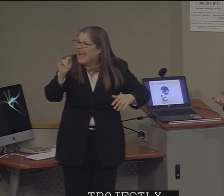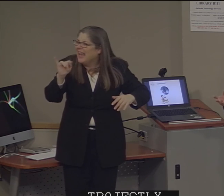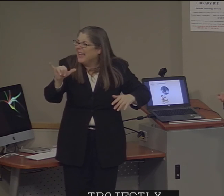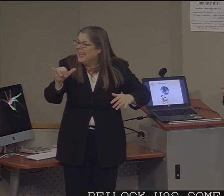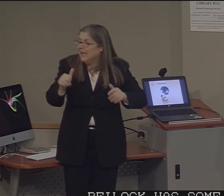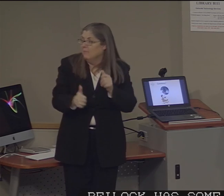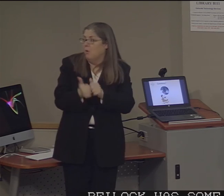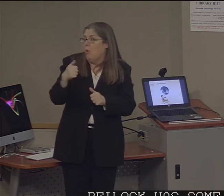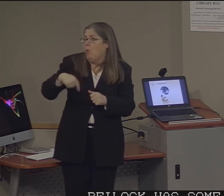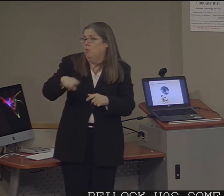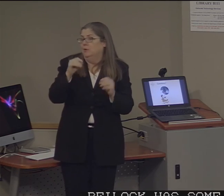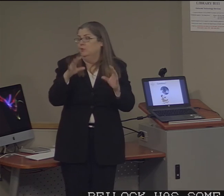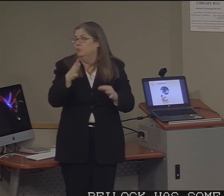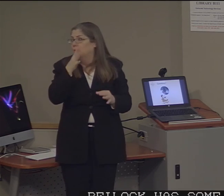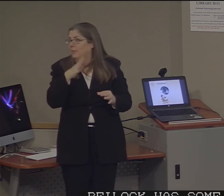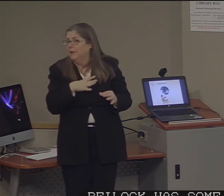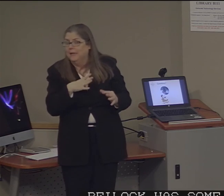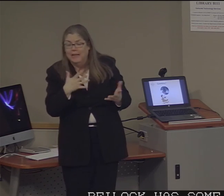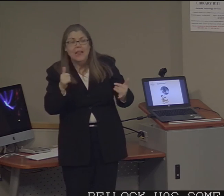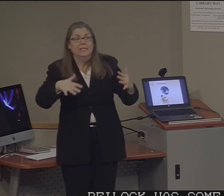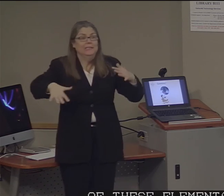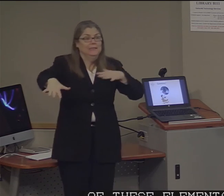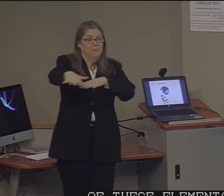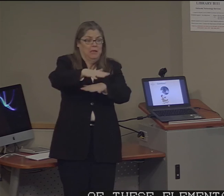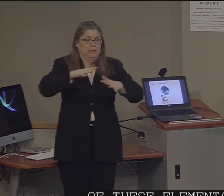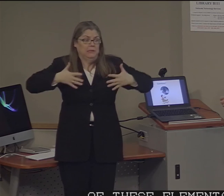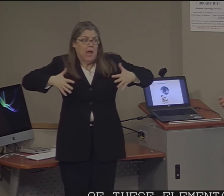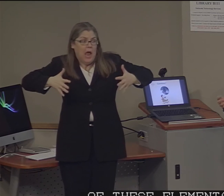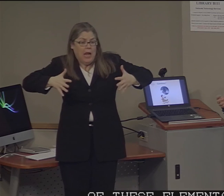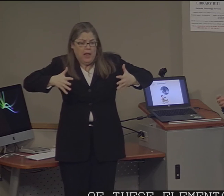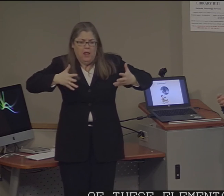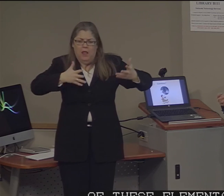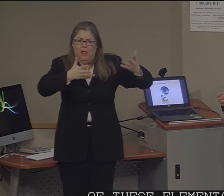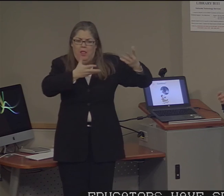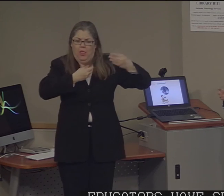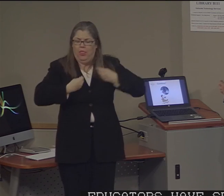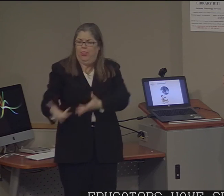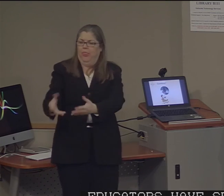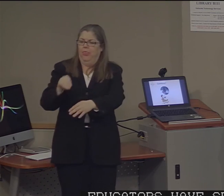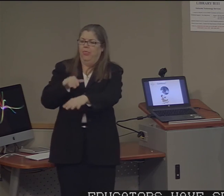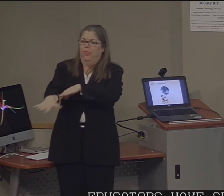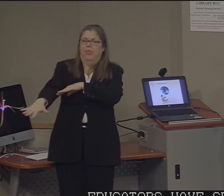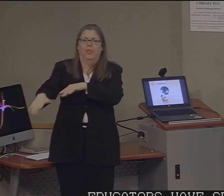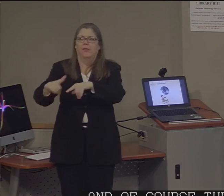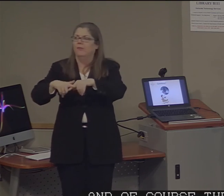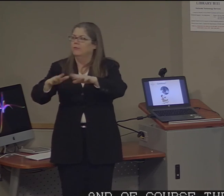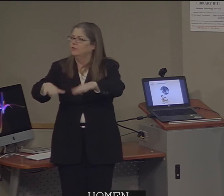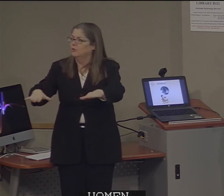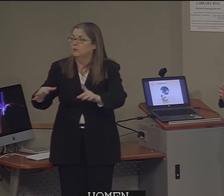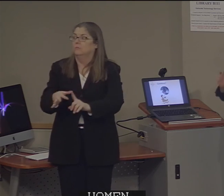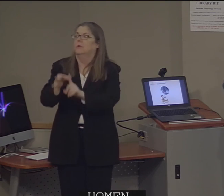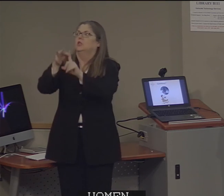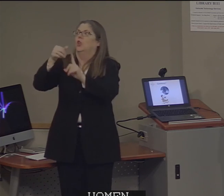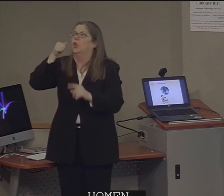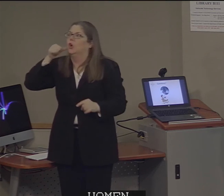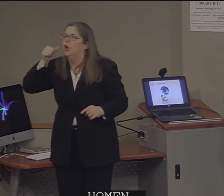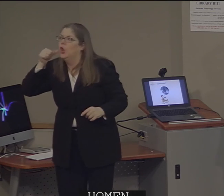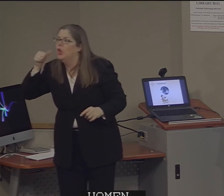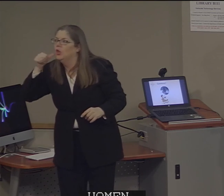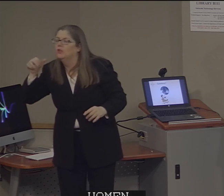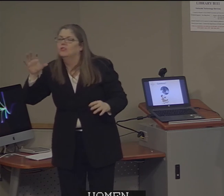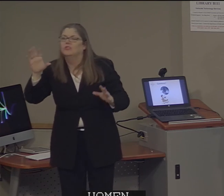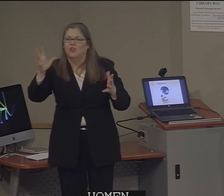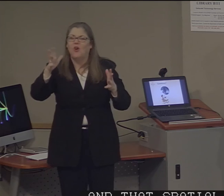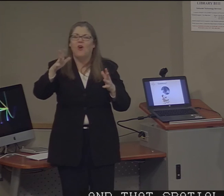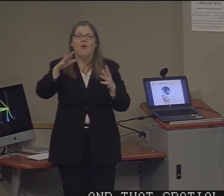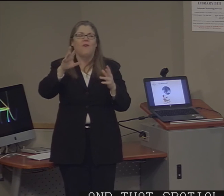women, and that spatial anxiety is transmitted to their kids, and especially to the girls. So it's a little bit of a